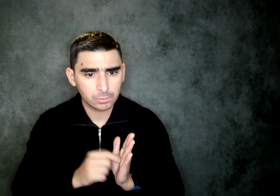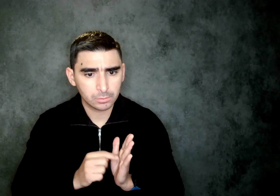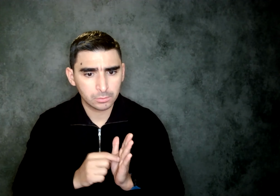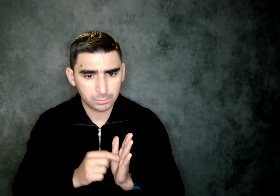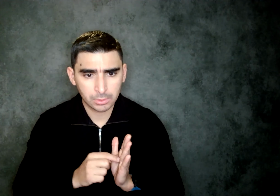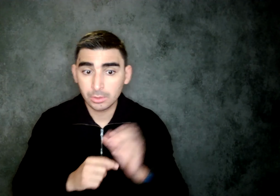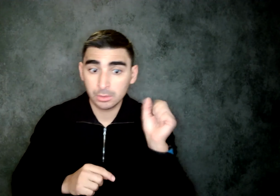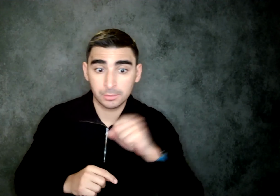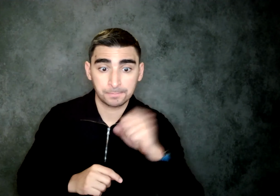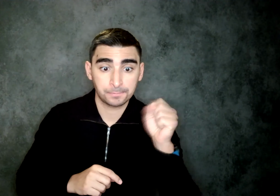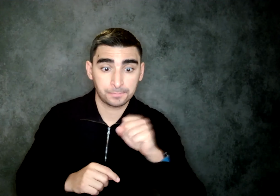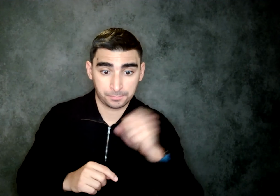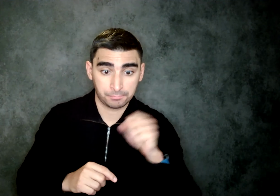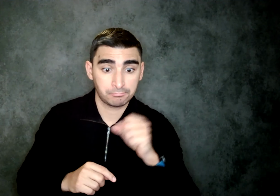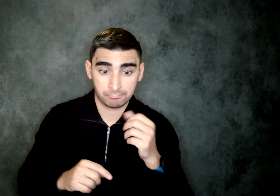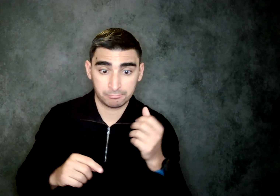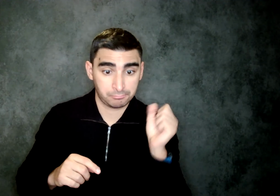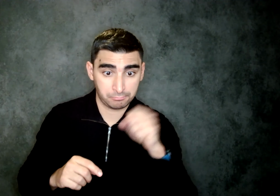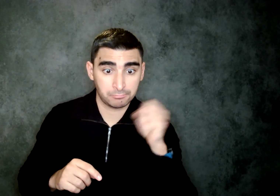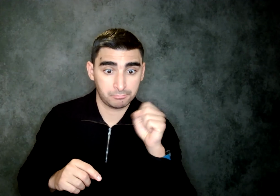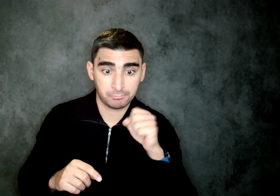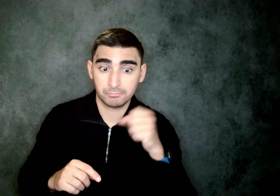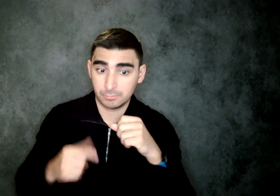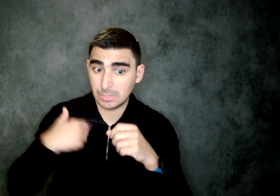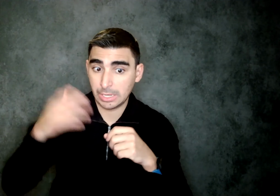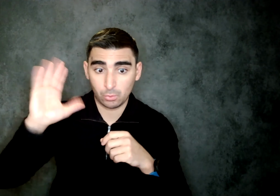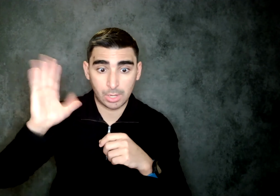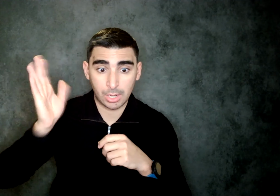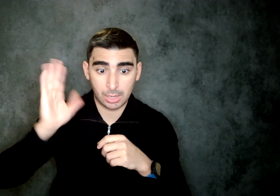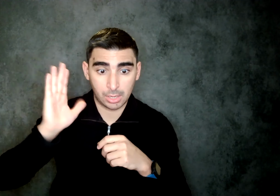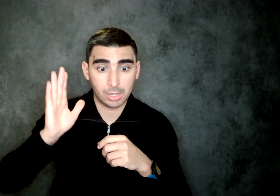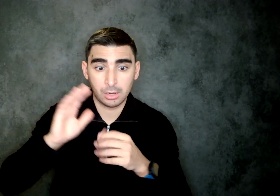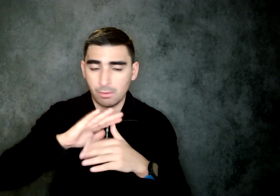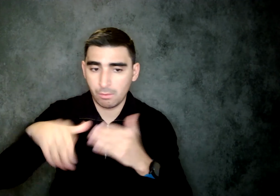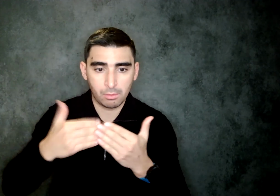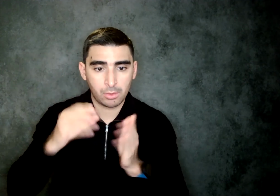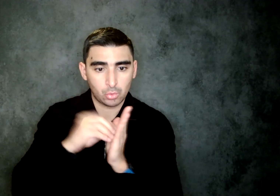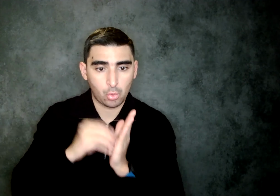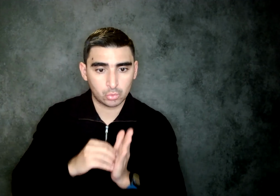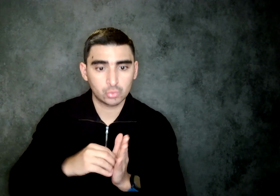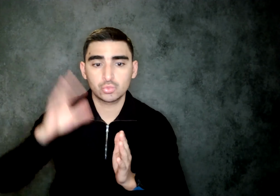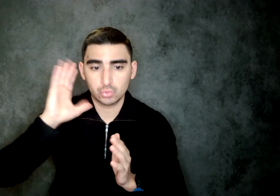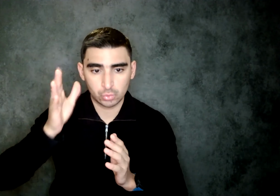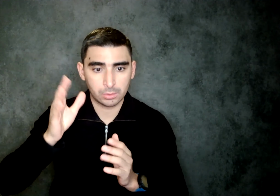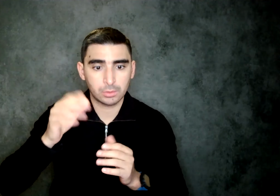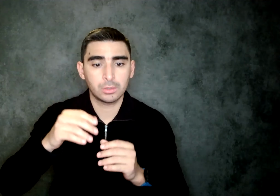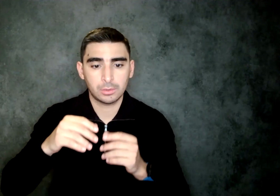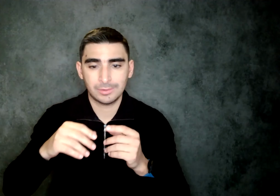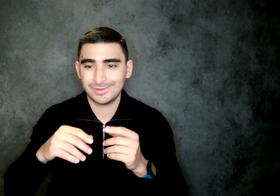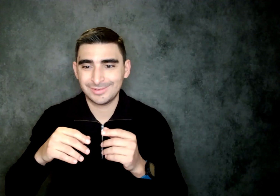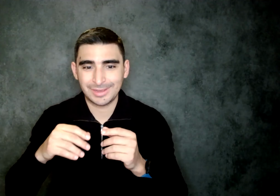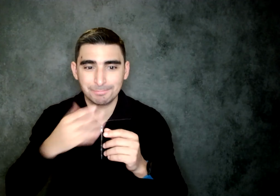all Yep. see them, go back to them? Yes, I will. I'm taking all the notes as meticulously as I